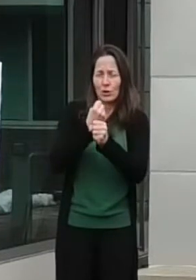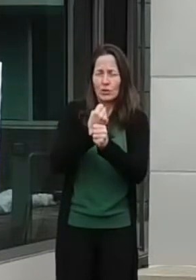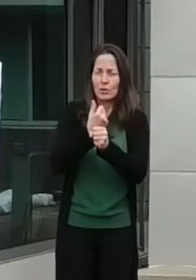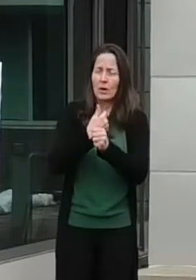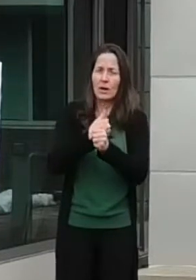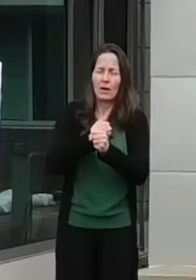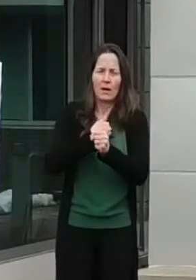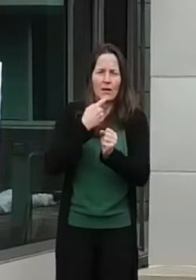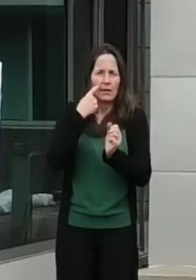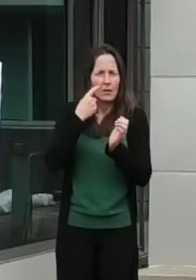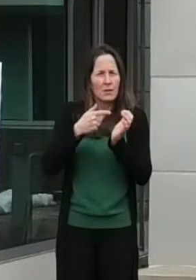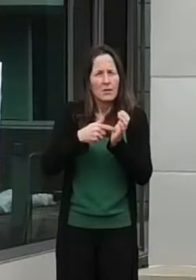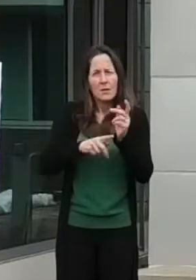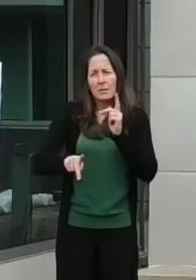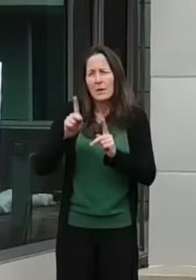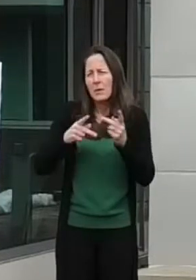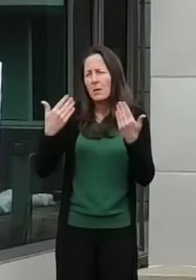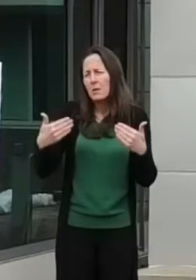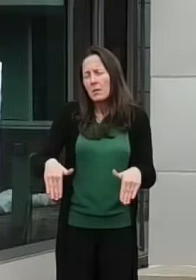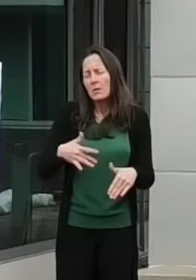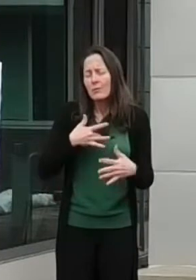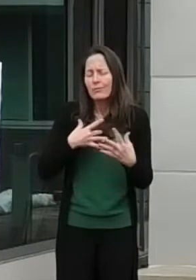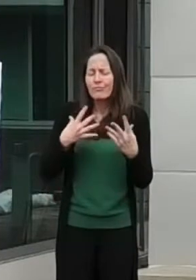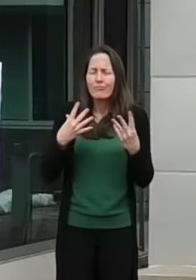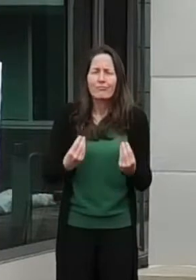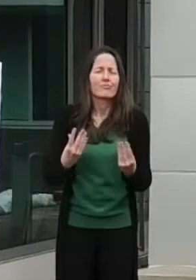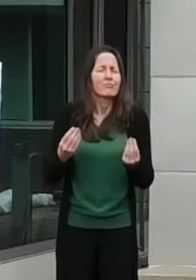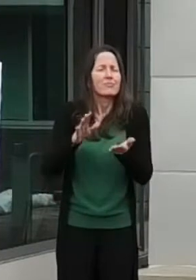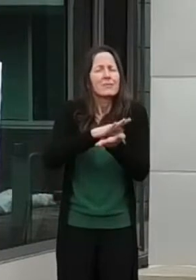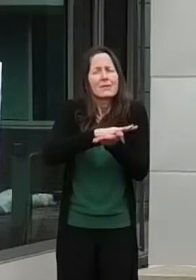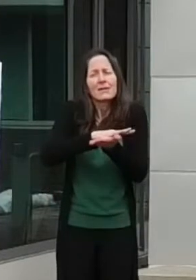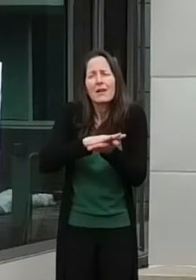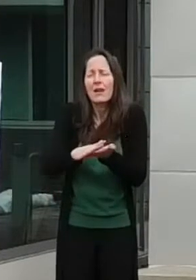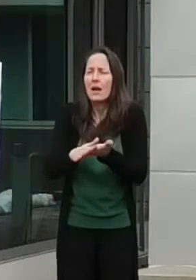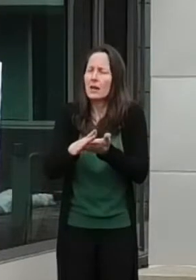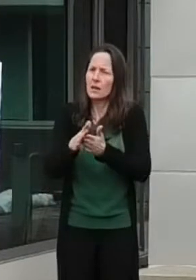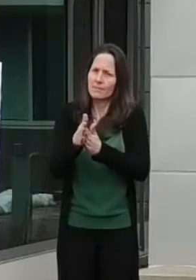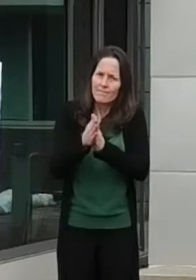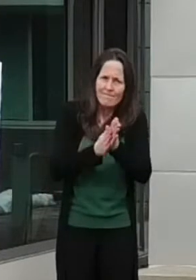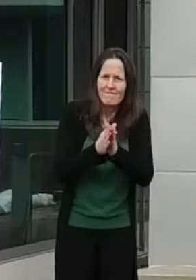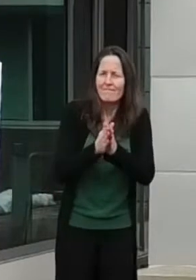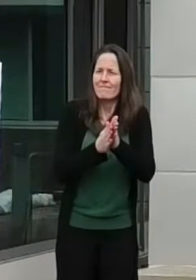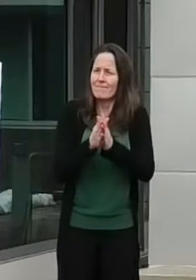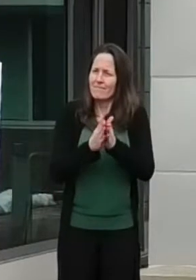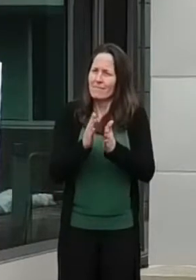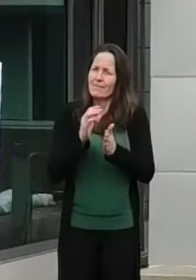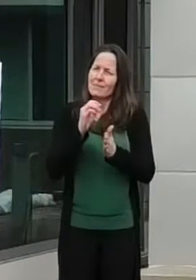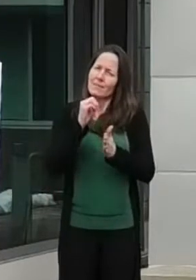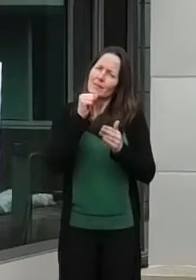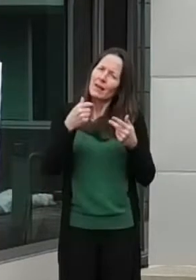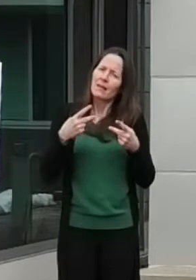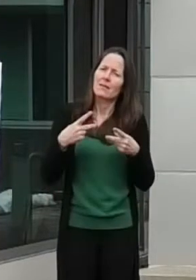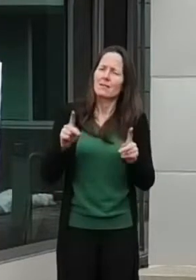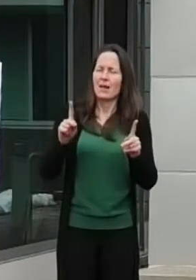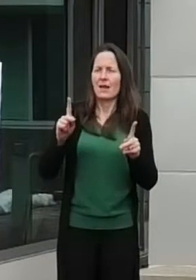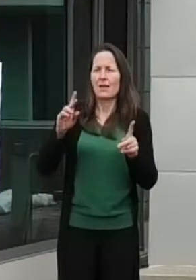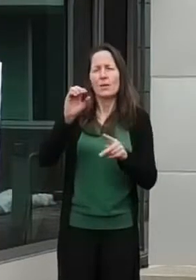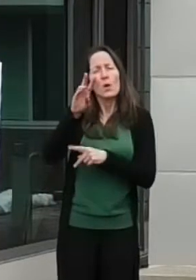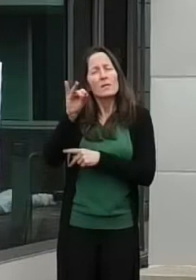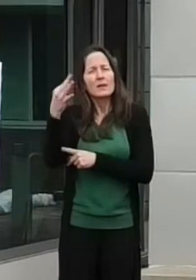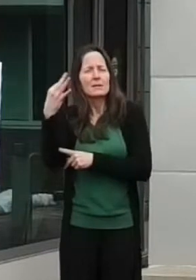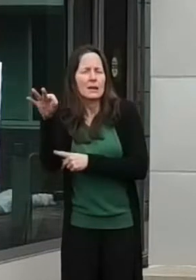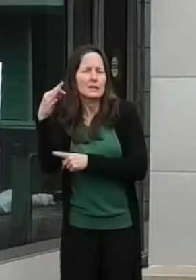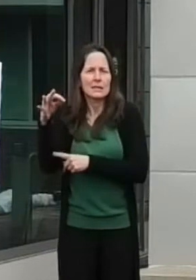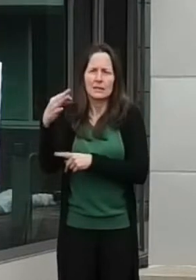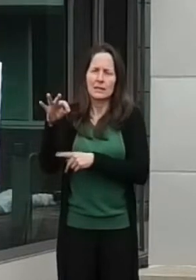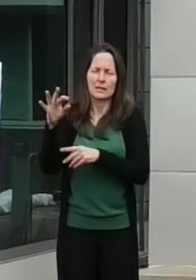kindness, generosity, and sheer determination not to let this pandemic cripple our